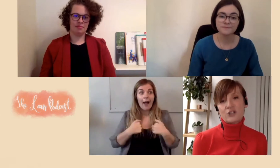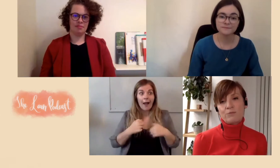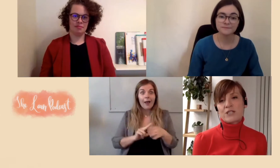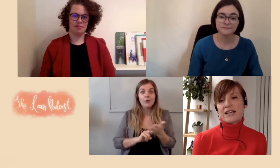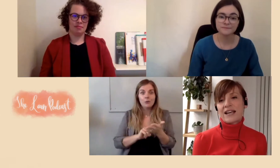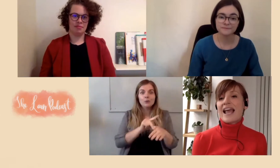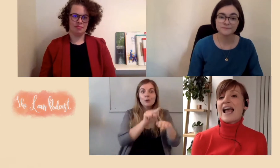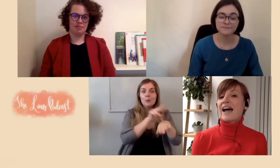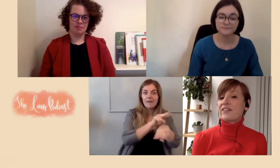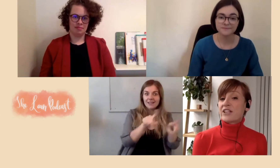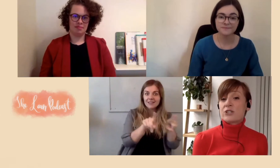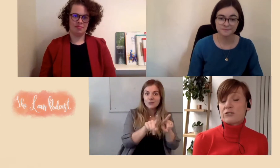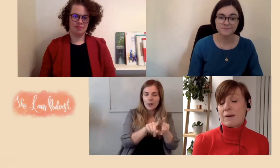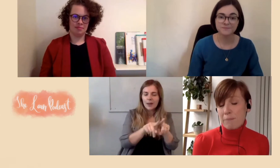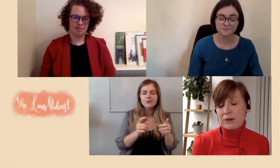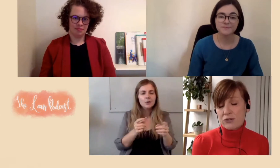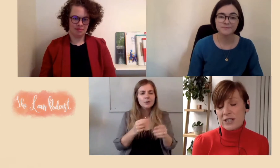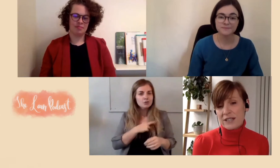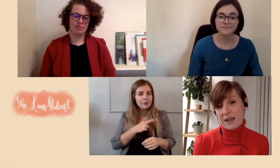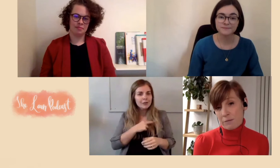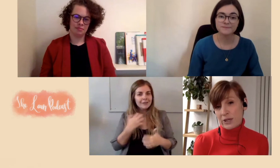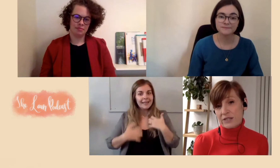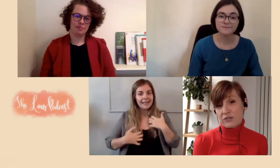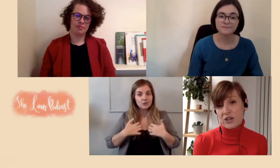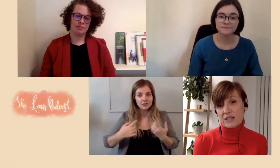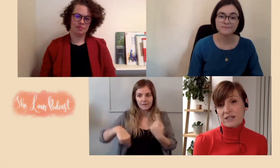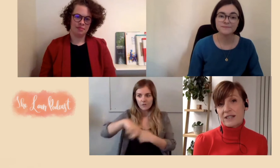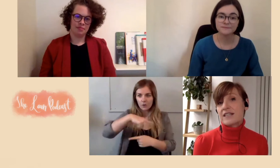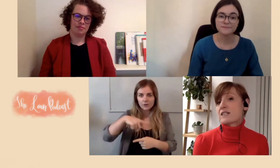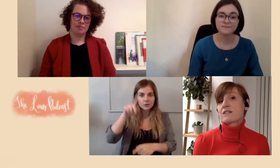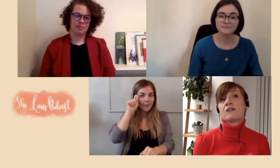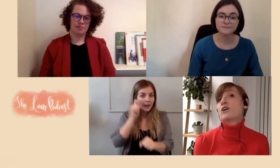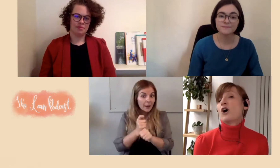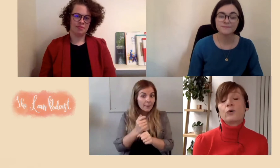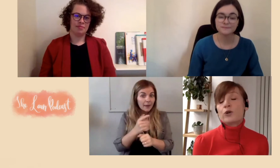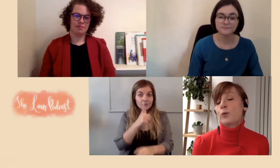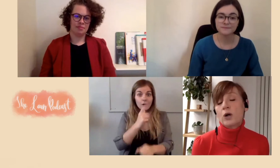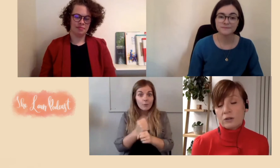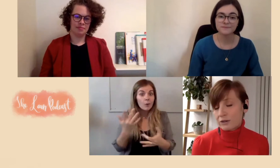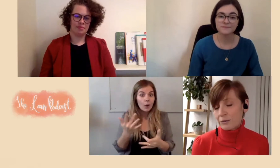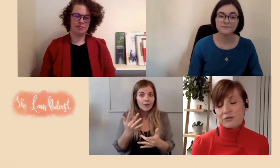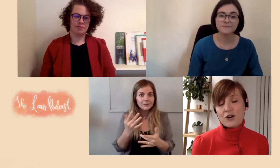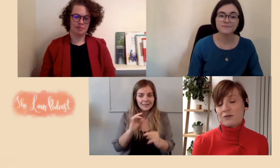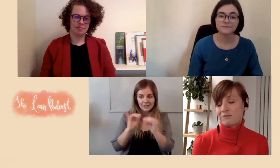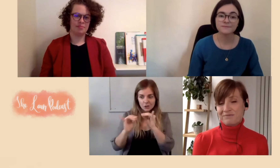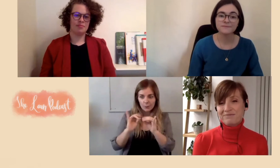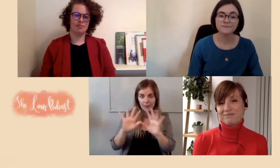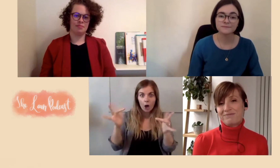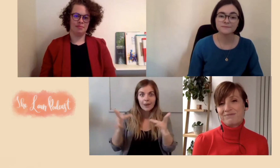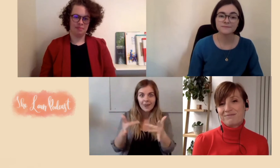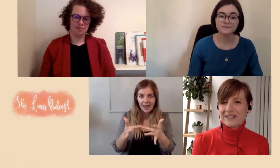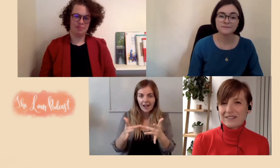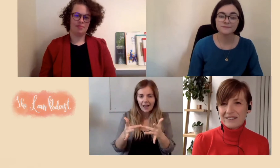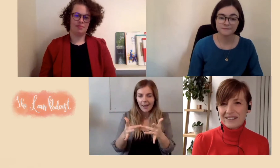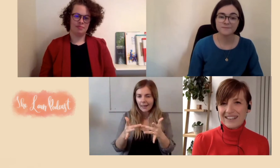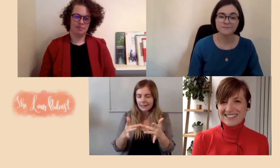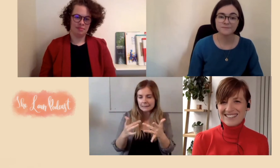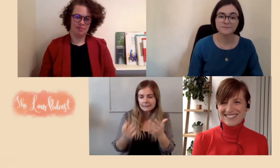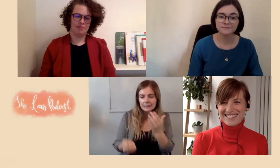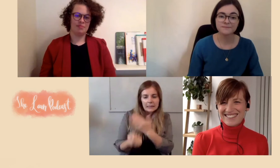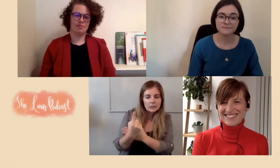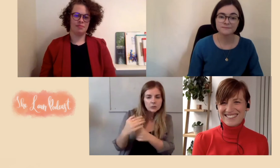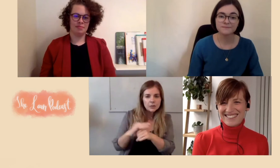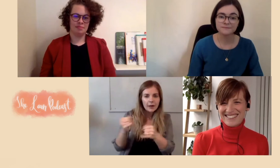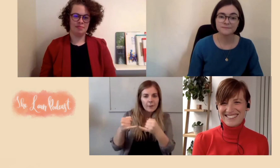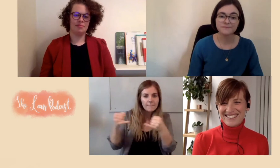well. So it's really interesting to have this opportunity for us to think about and talk about online interpreting and the issues around